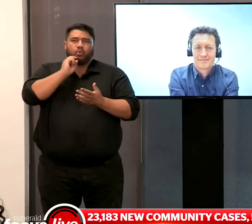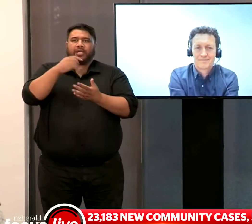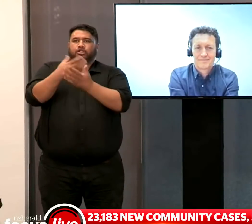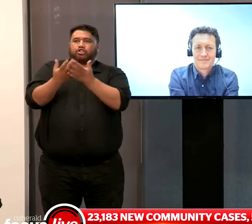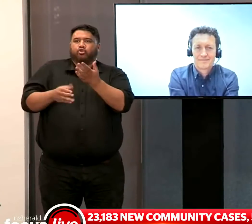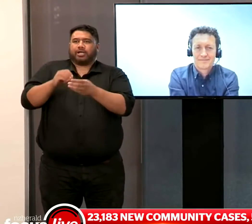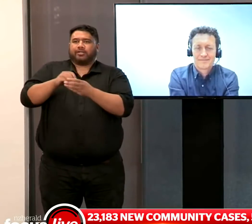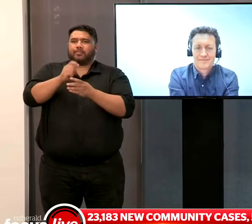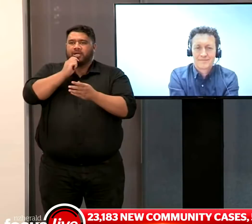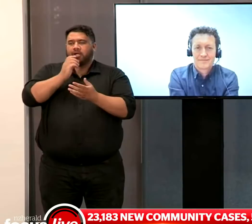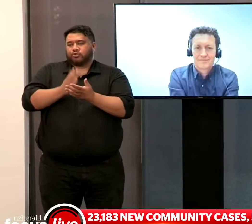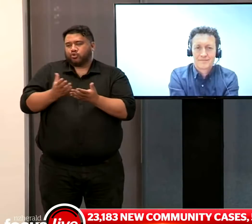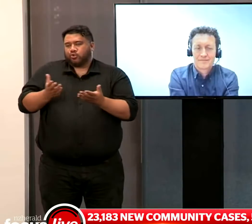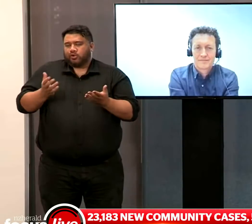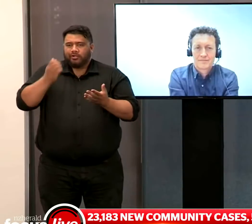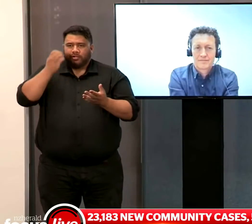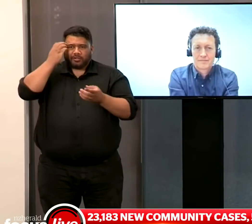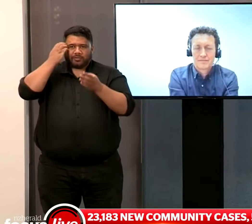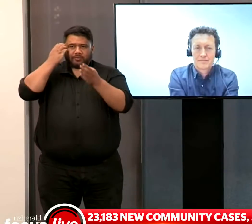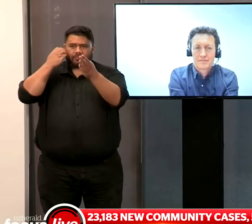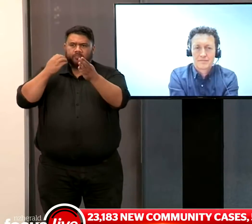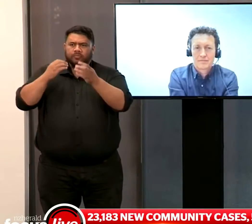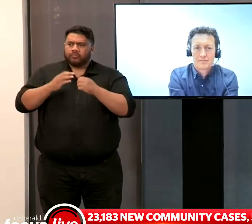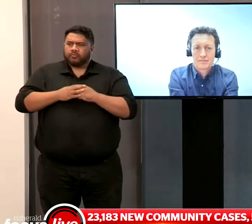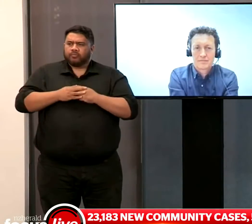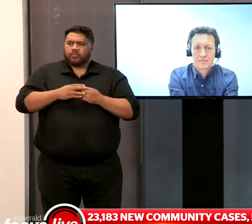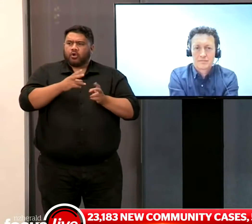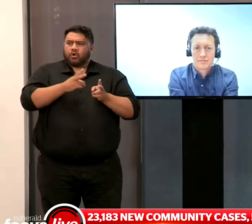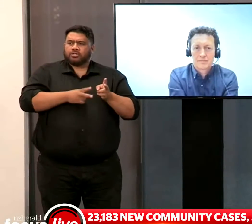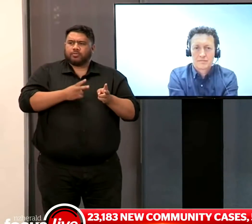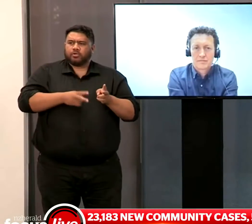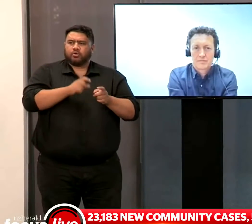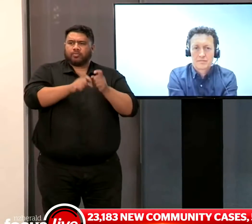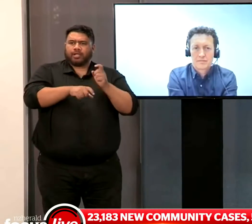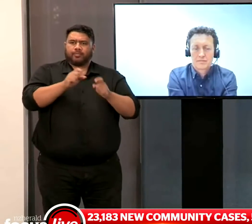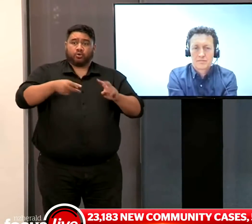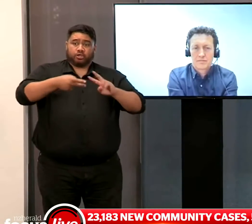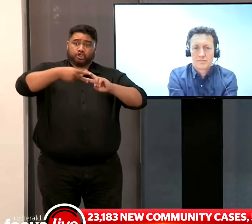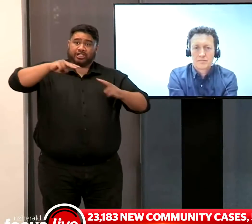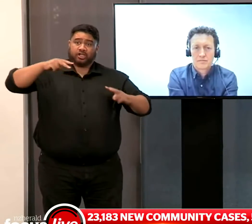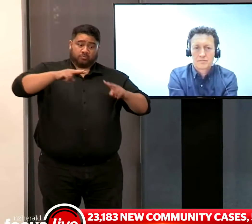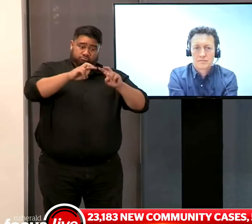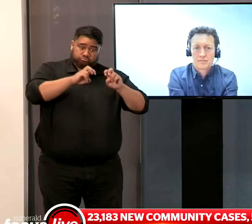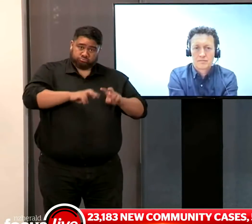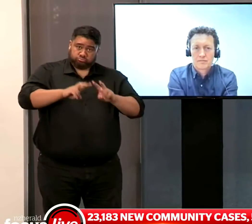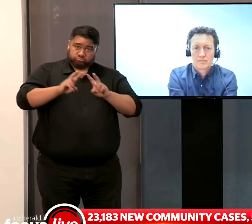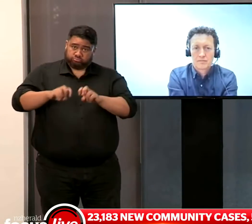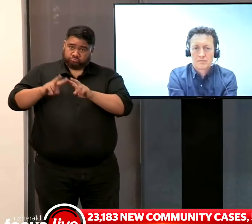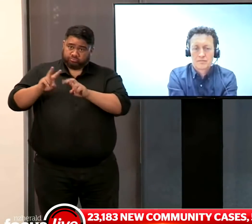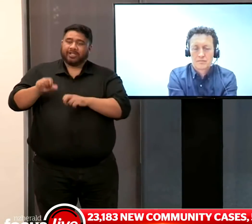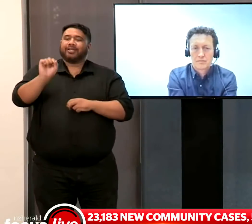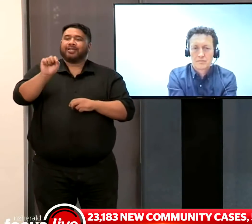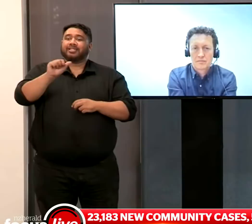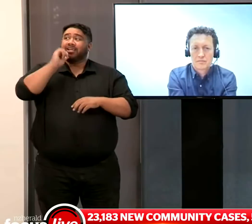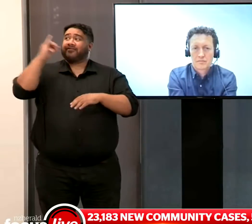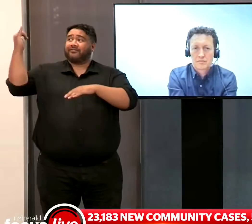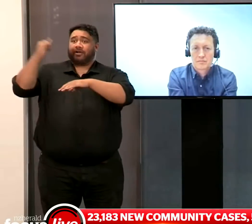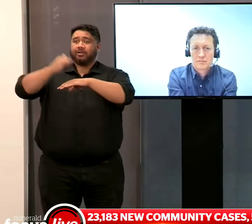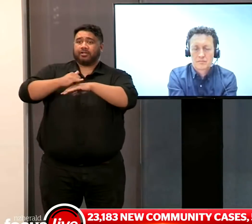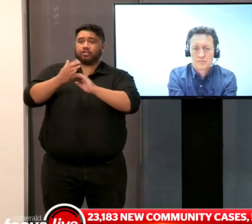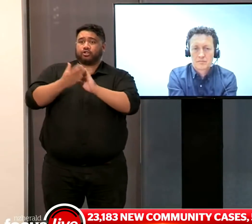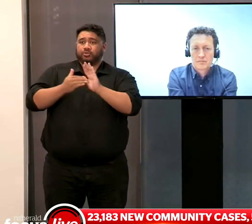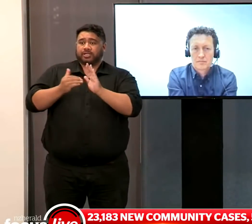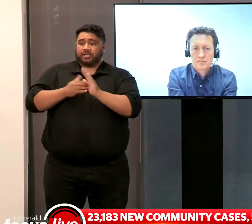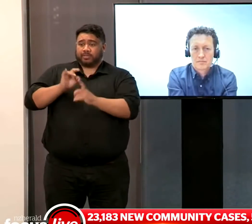Are you Yeah. genome sequencing beyond hospitalised cases? Yes, we're genome sequencing people who arrive in New Zealand,